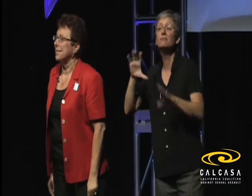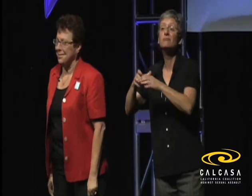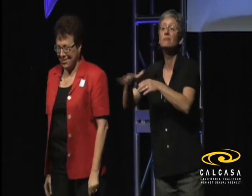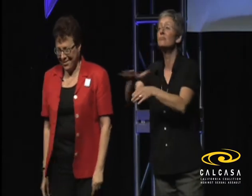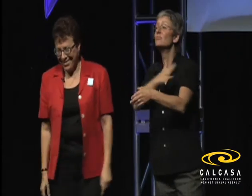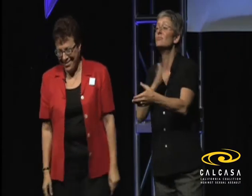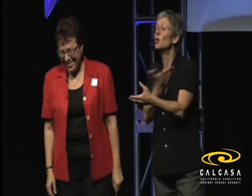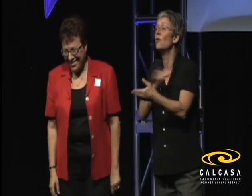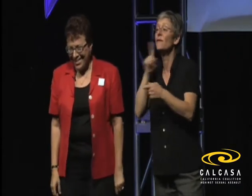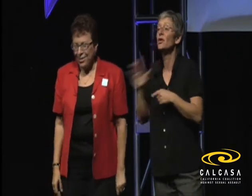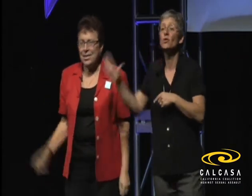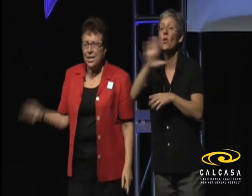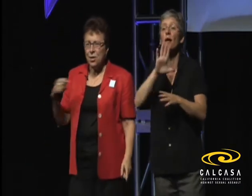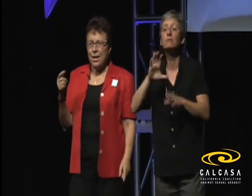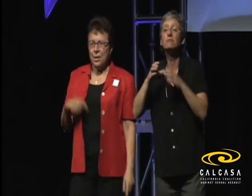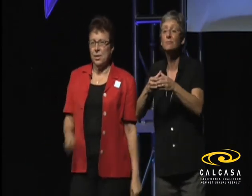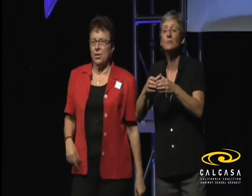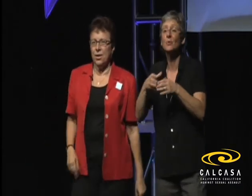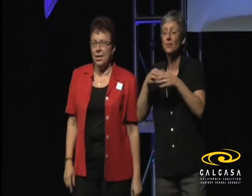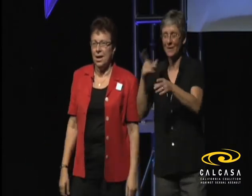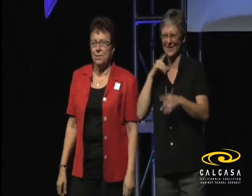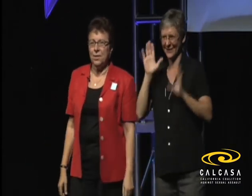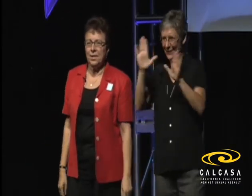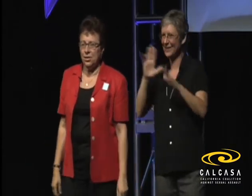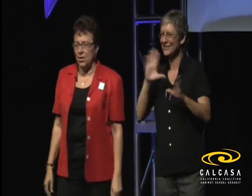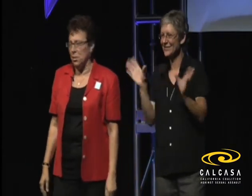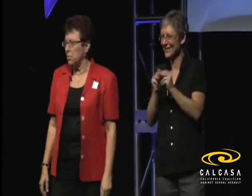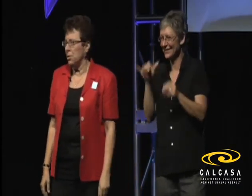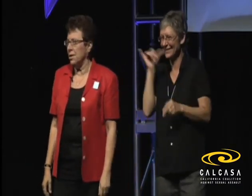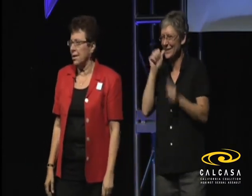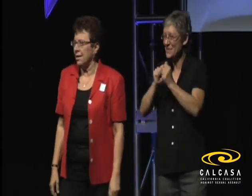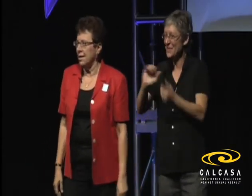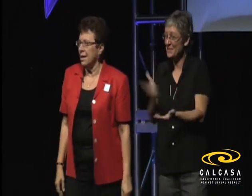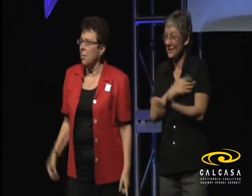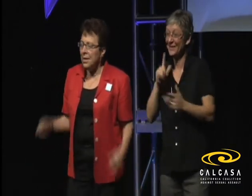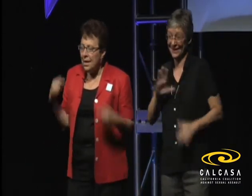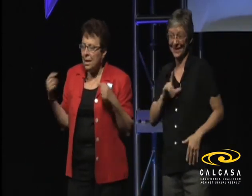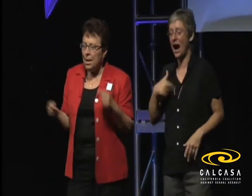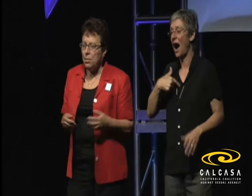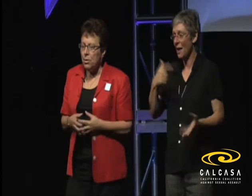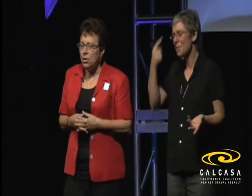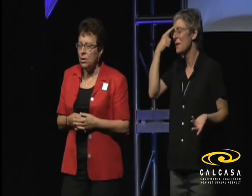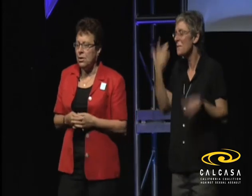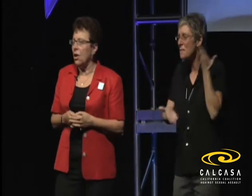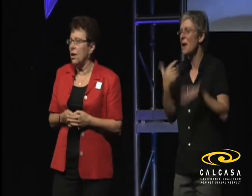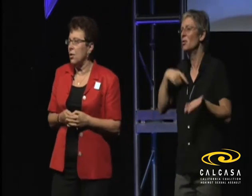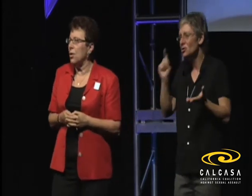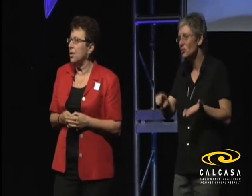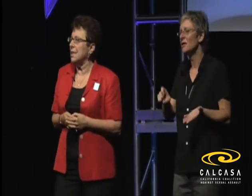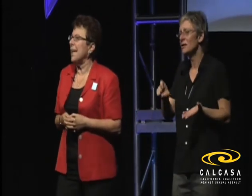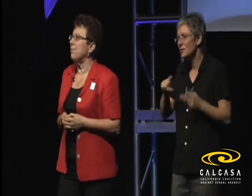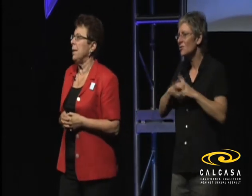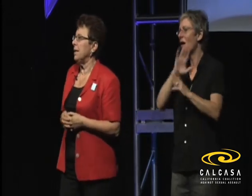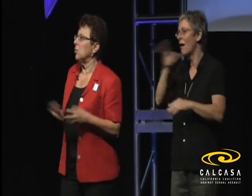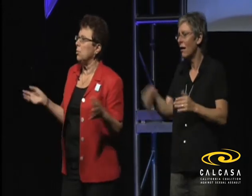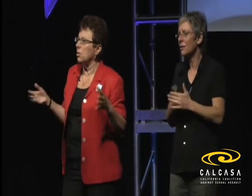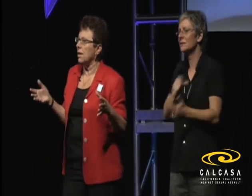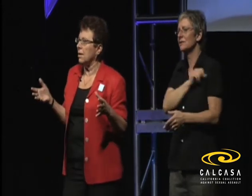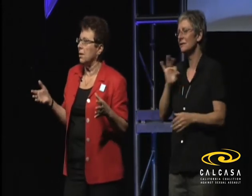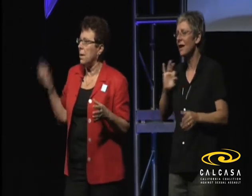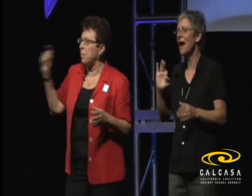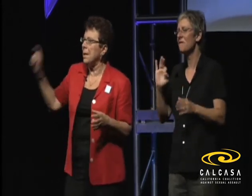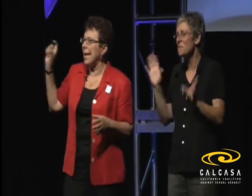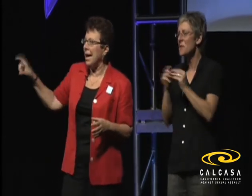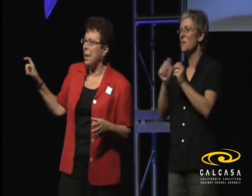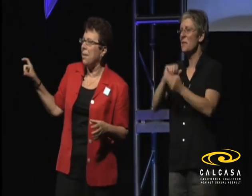movement? Wasn't it great that we started the conference yesterday with music? I'm thinking that maybe we should start all our staff meetings with